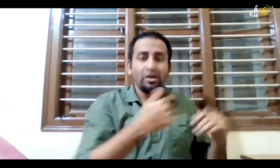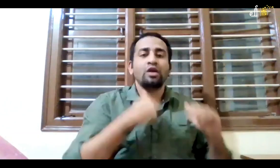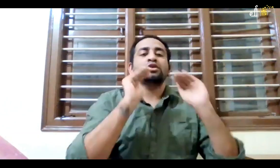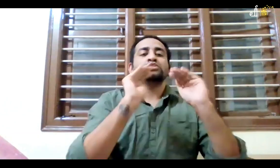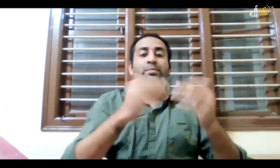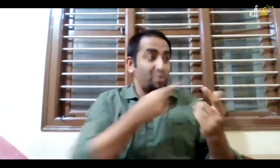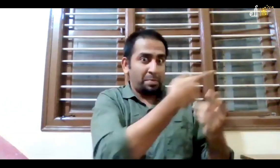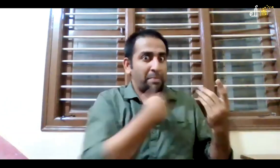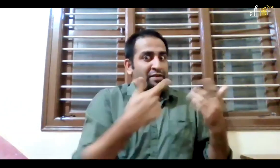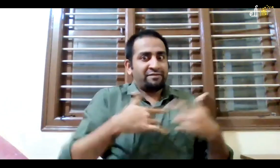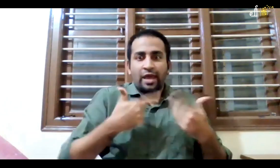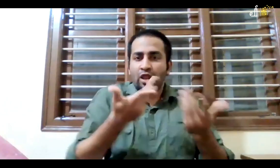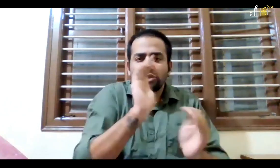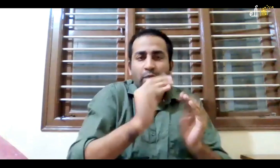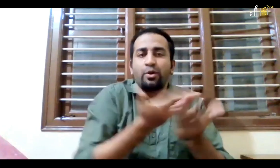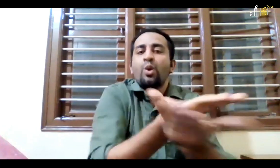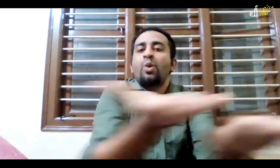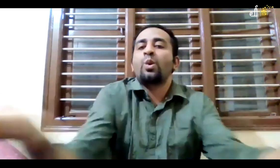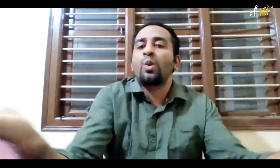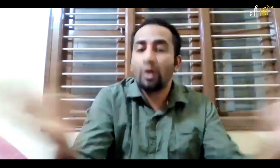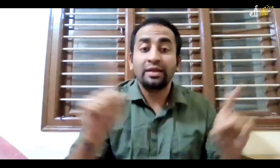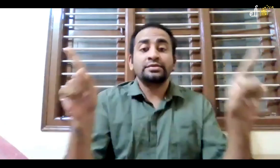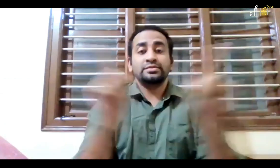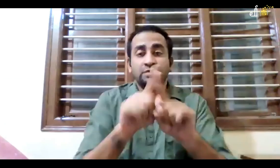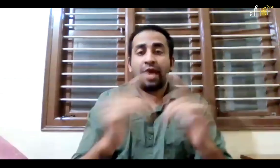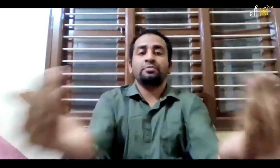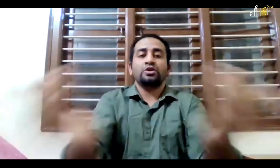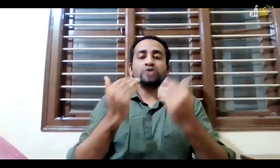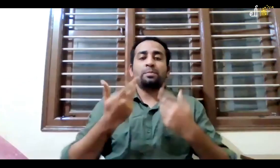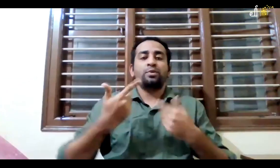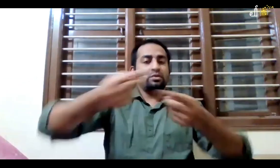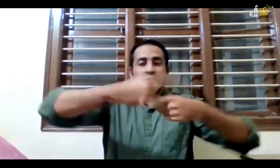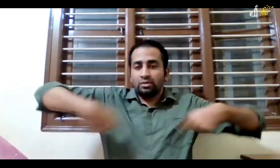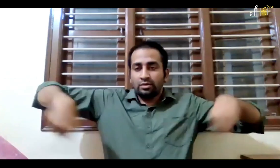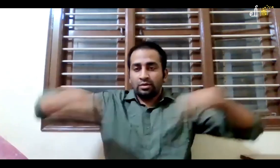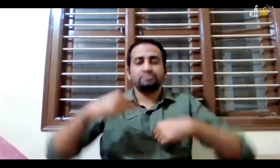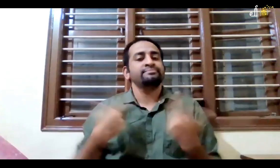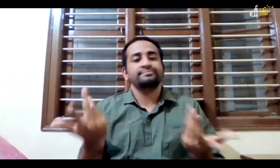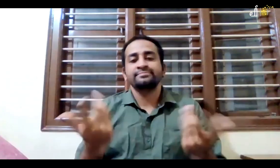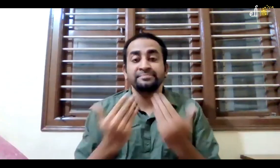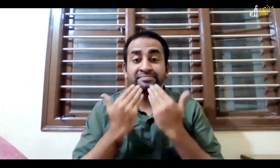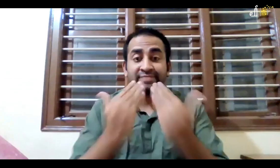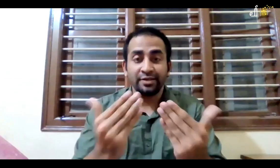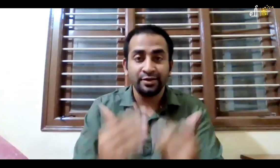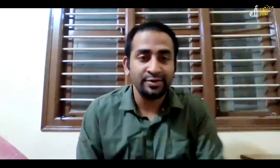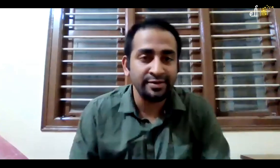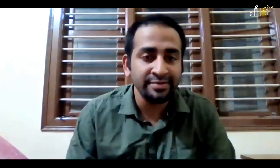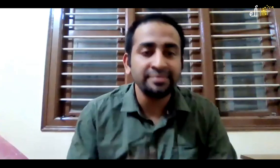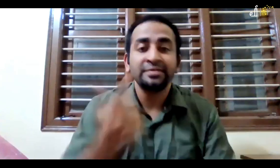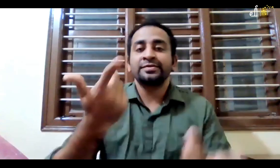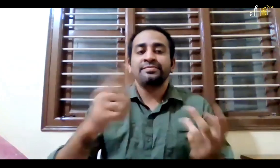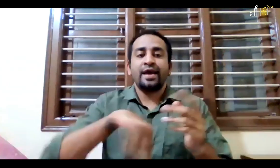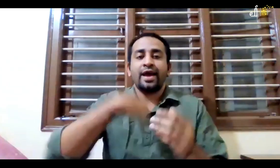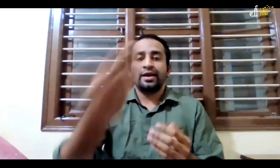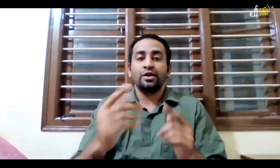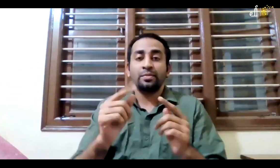Okay, now, so right now we have multiple role models that are there, and just we've been supporting all of you all, and you have been